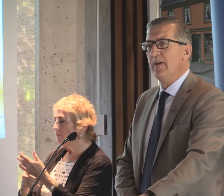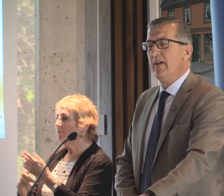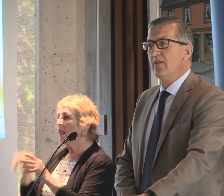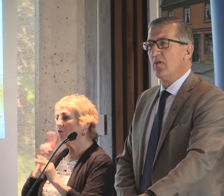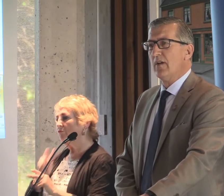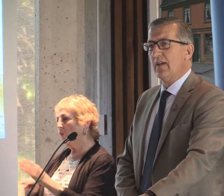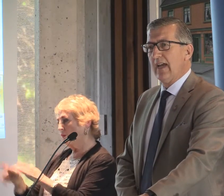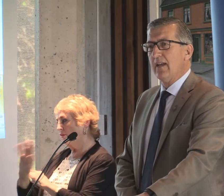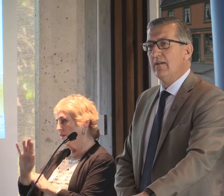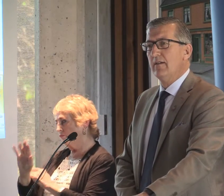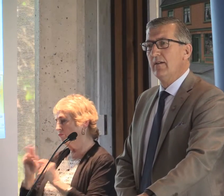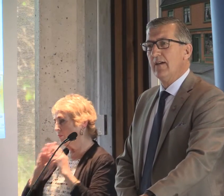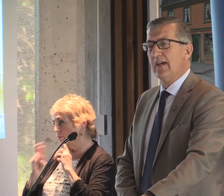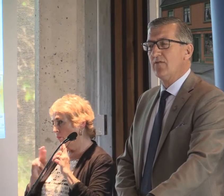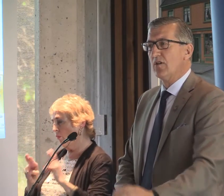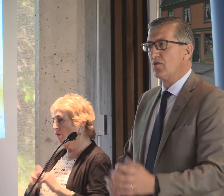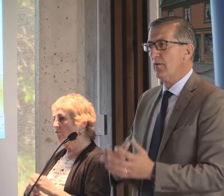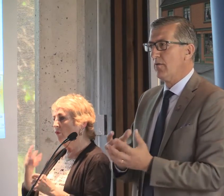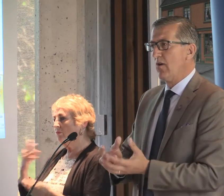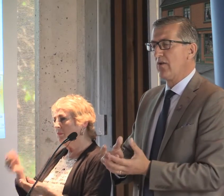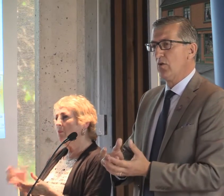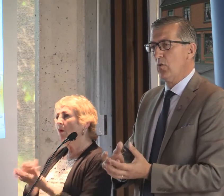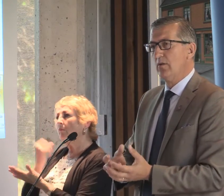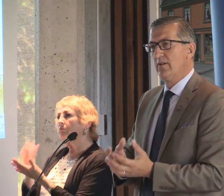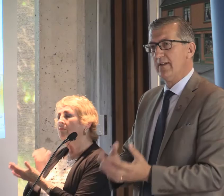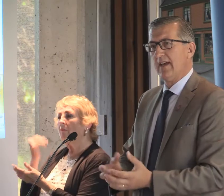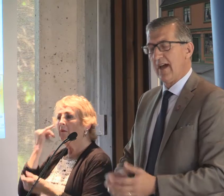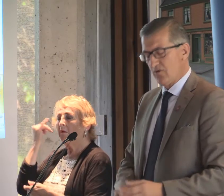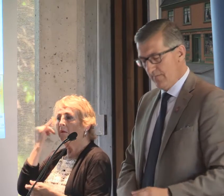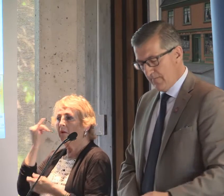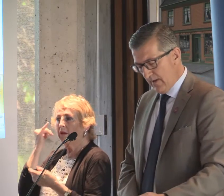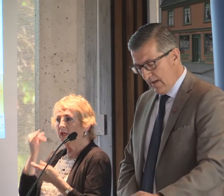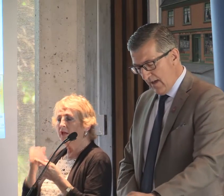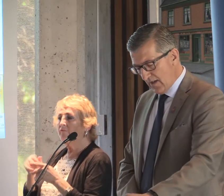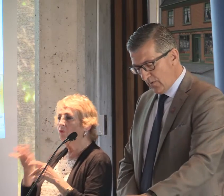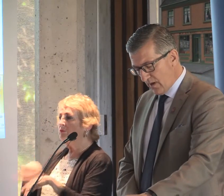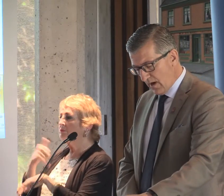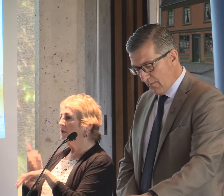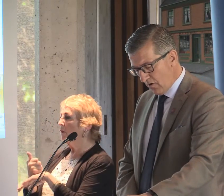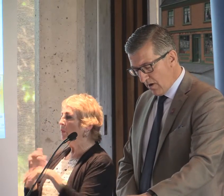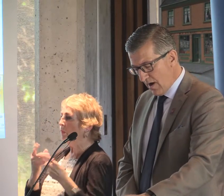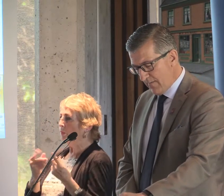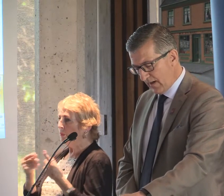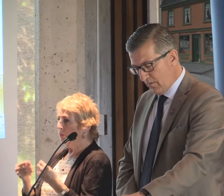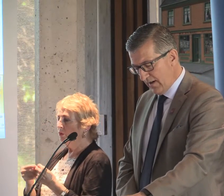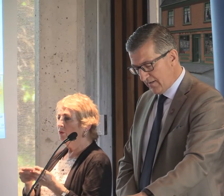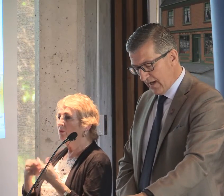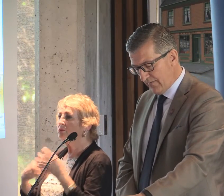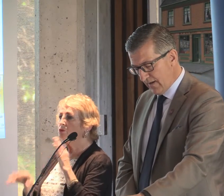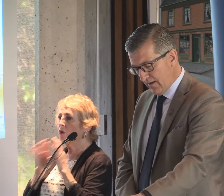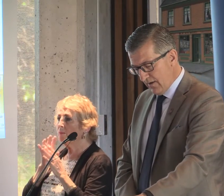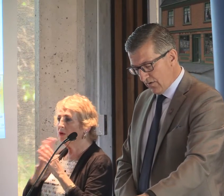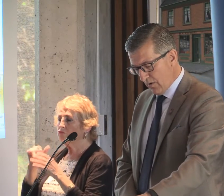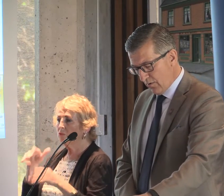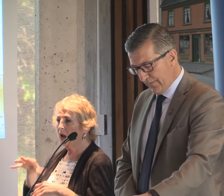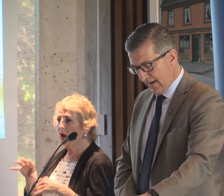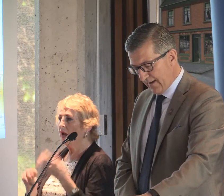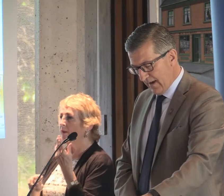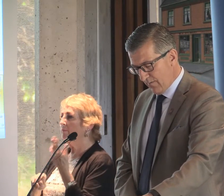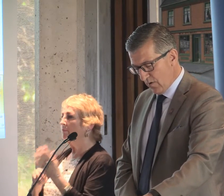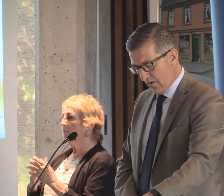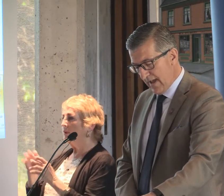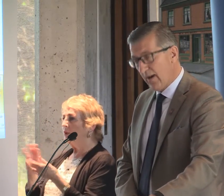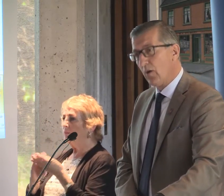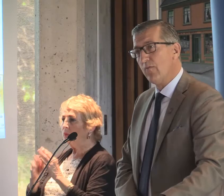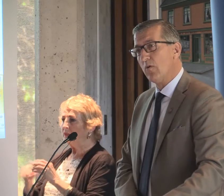report so that, again, it gives us a greater tool to take action as we talk about crime and community safety throughout Newfoundland